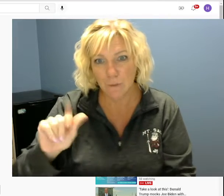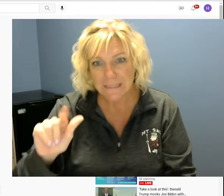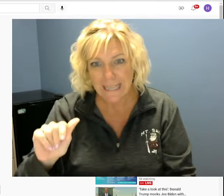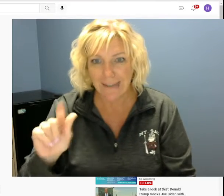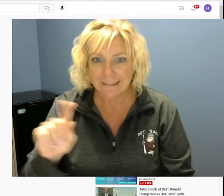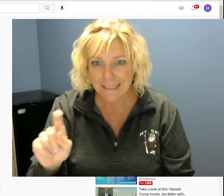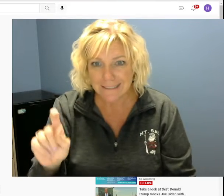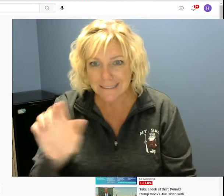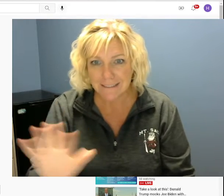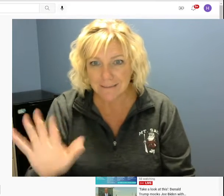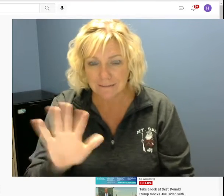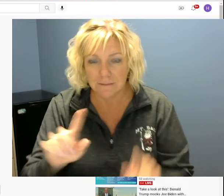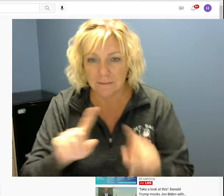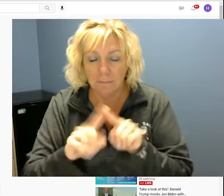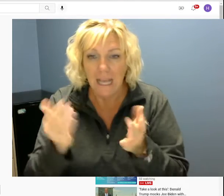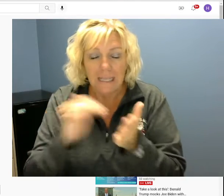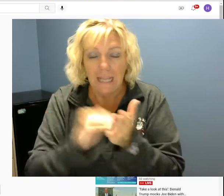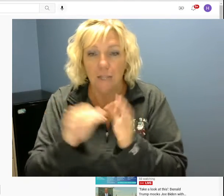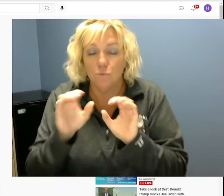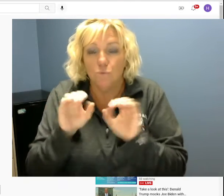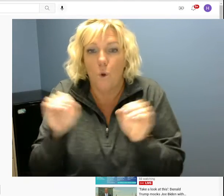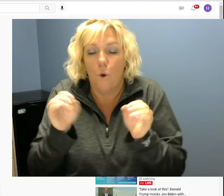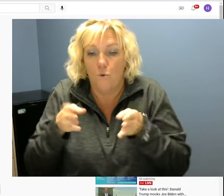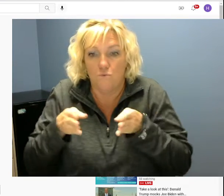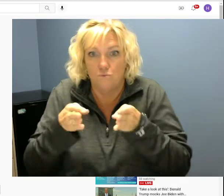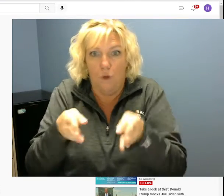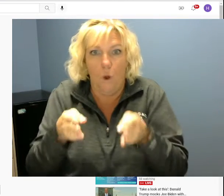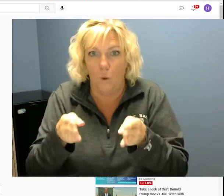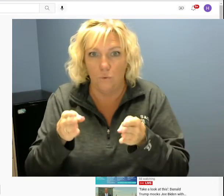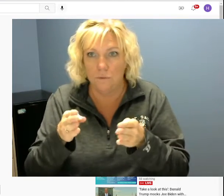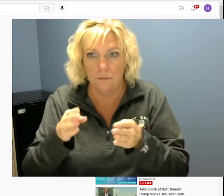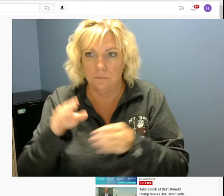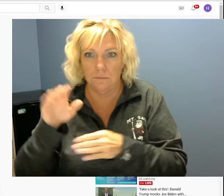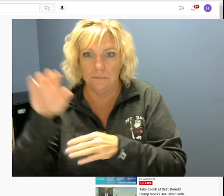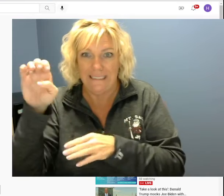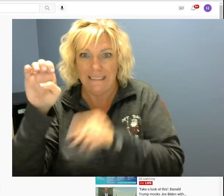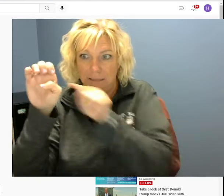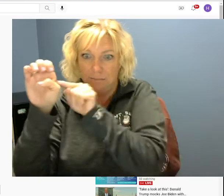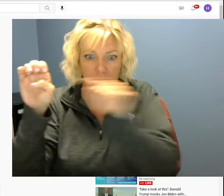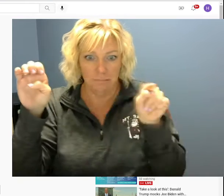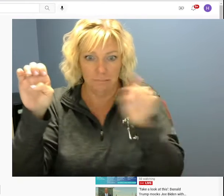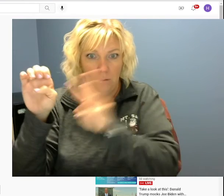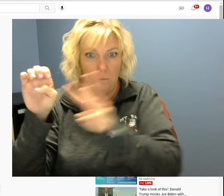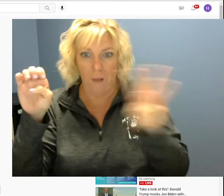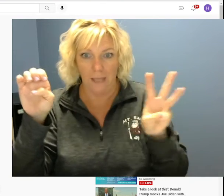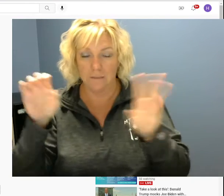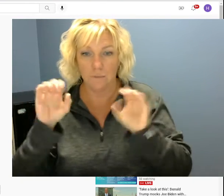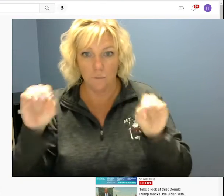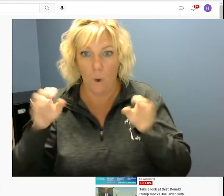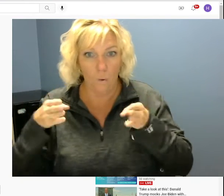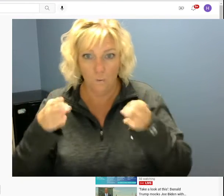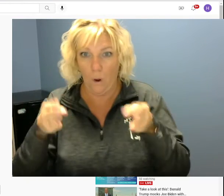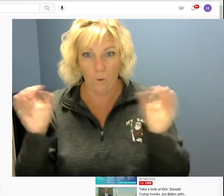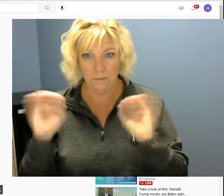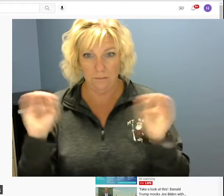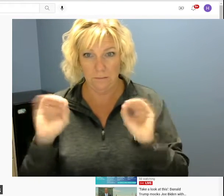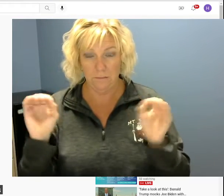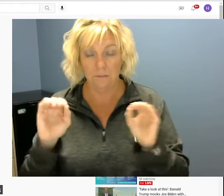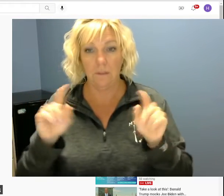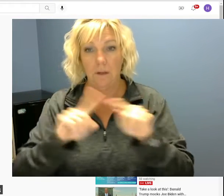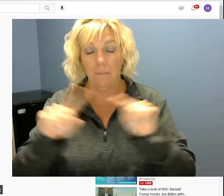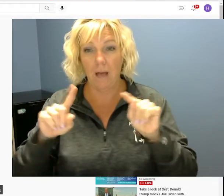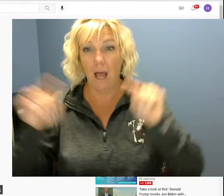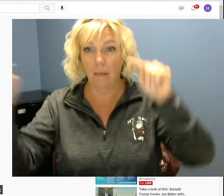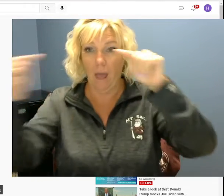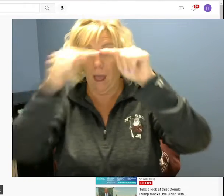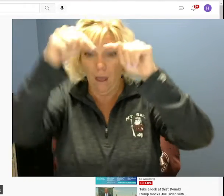roads from that western territory out to the east. So you knew that at least if you did this, it would take 7 weeks, but your